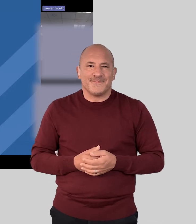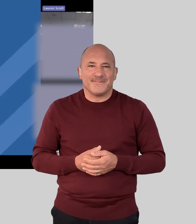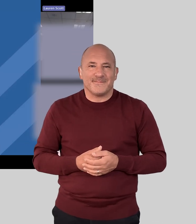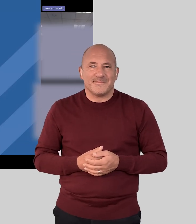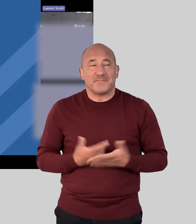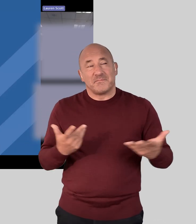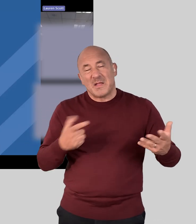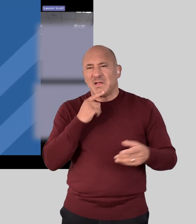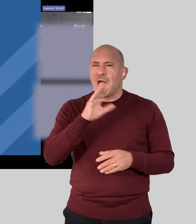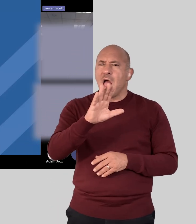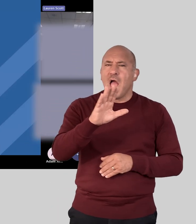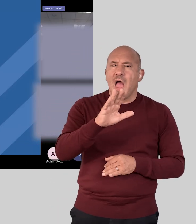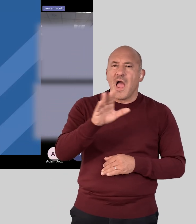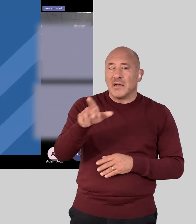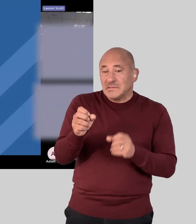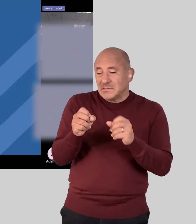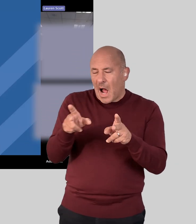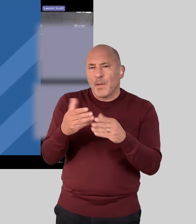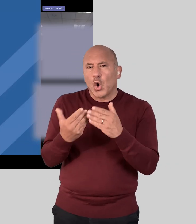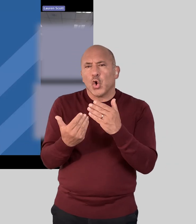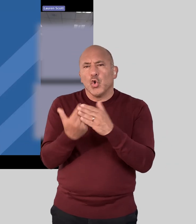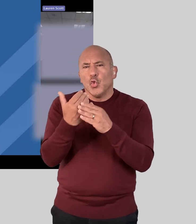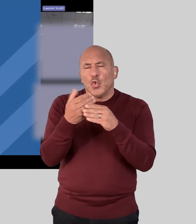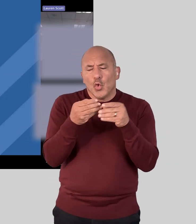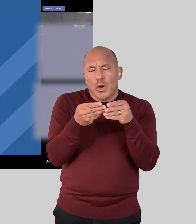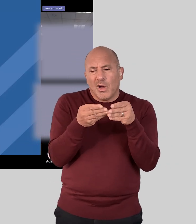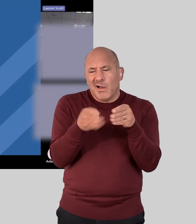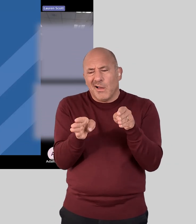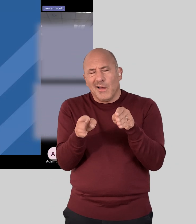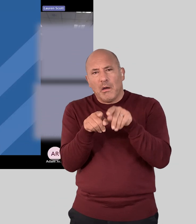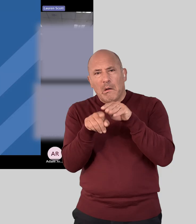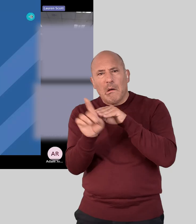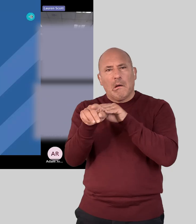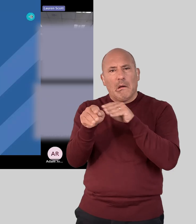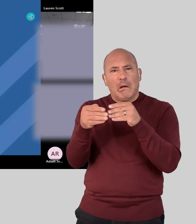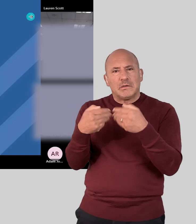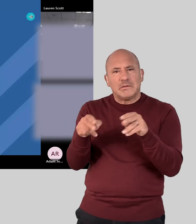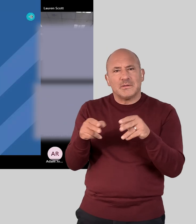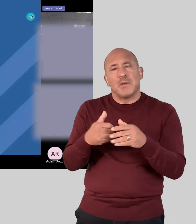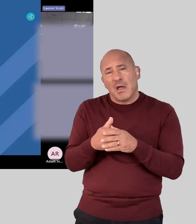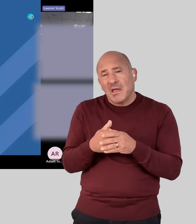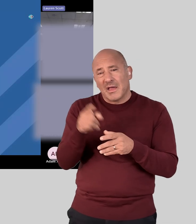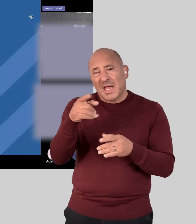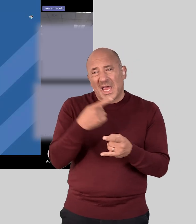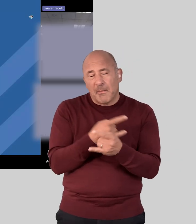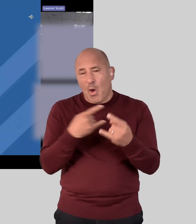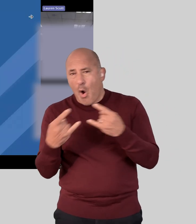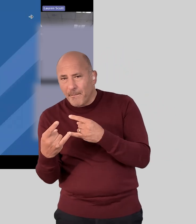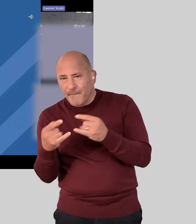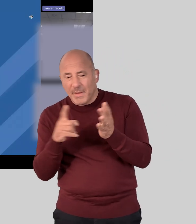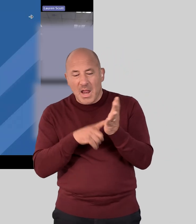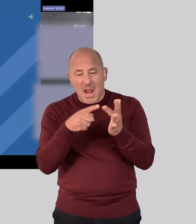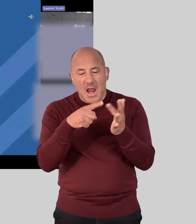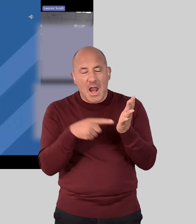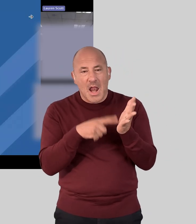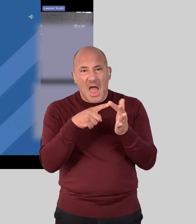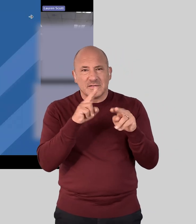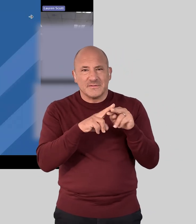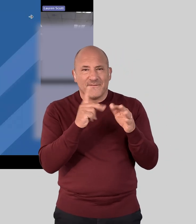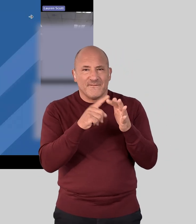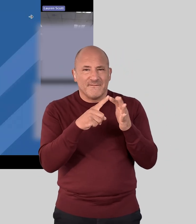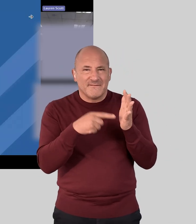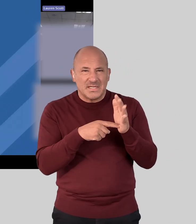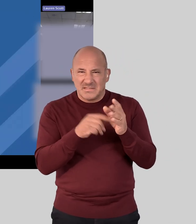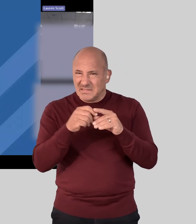could say it's a new sort of emergence of a style. But hip hop and Light